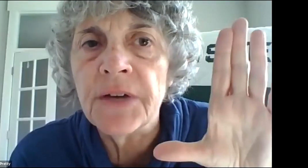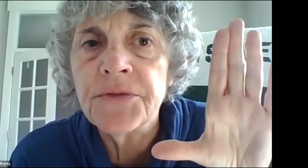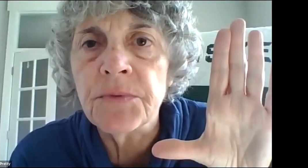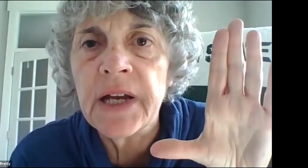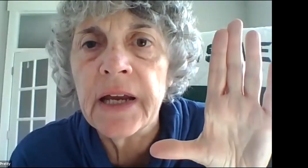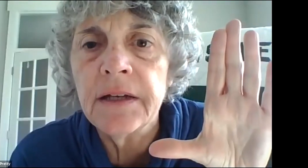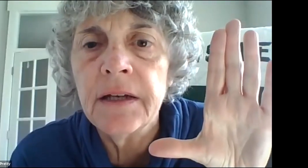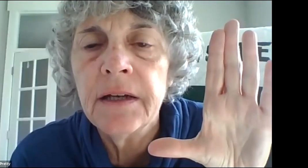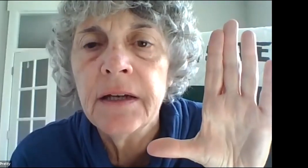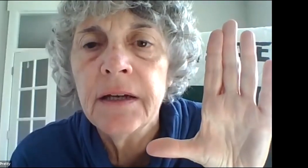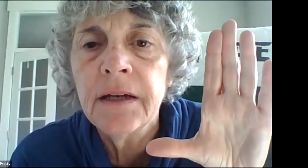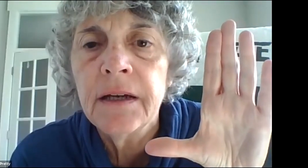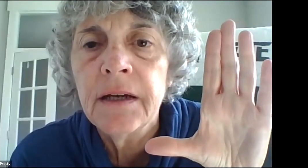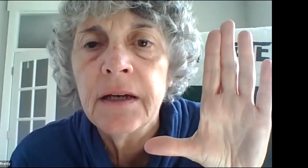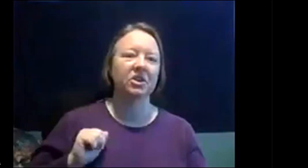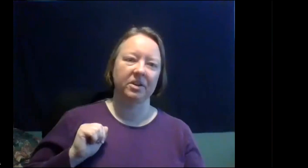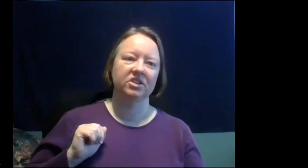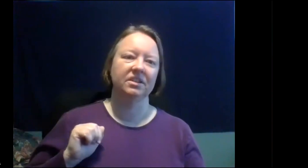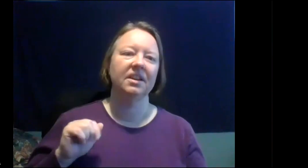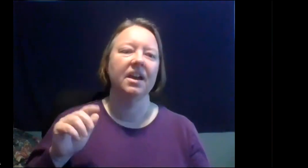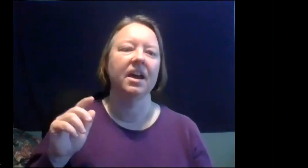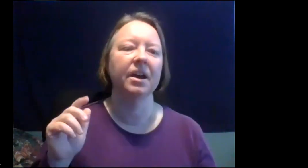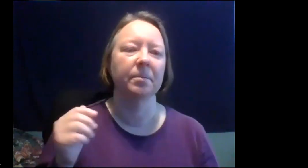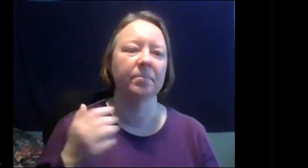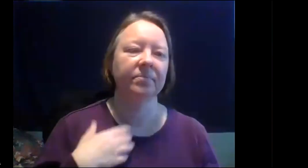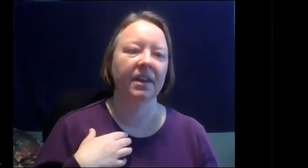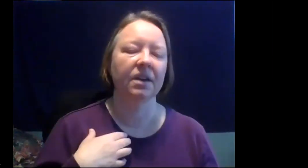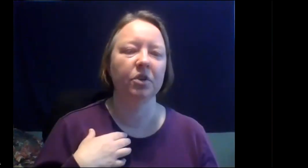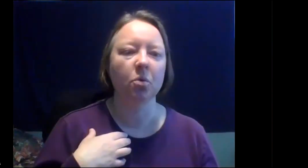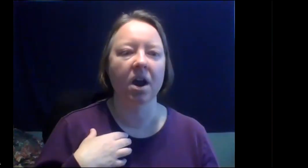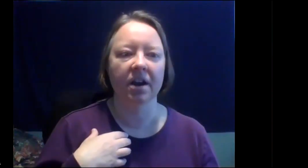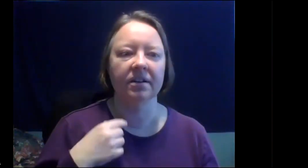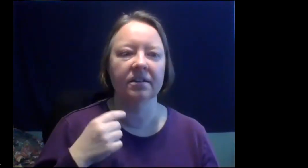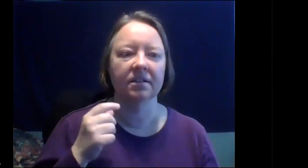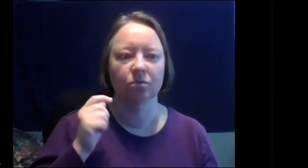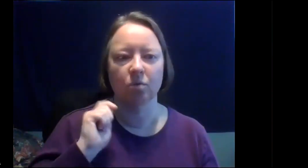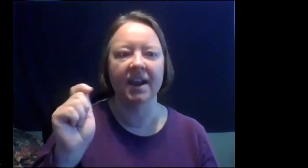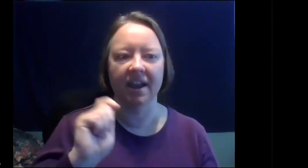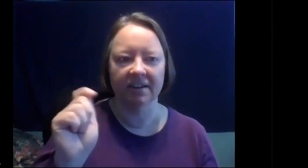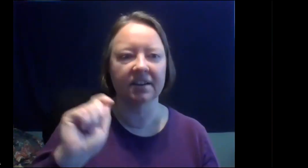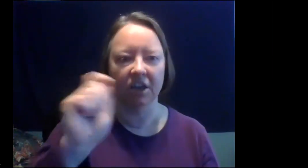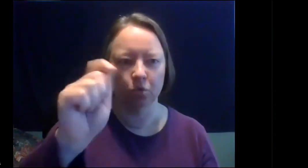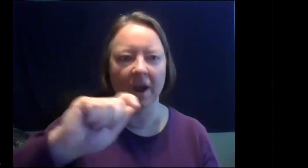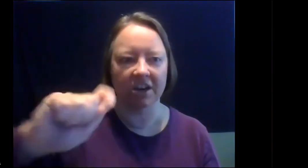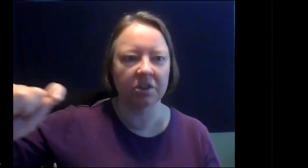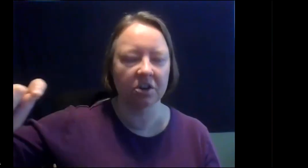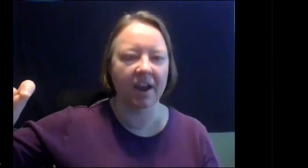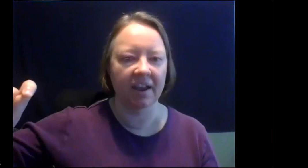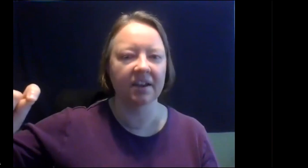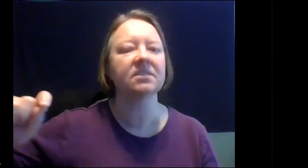left or right hand? Oh, that's a good question. If you are right-handed, like you write with your right hand,